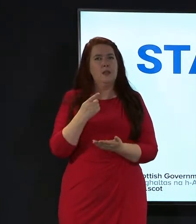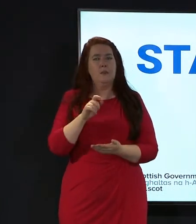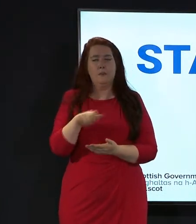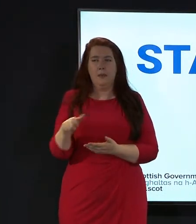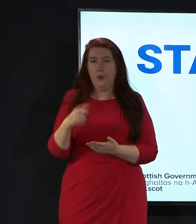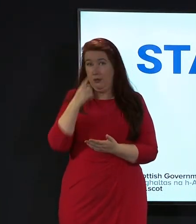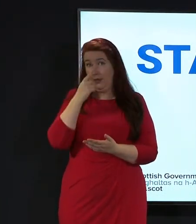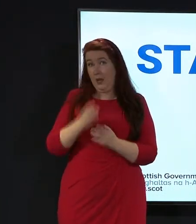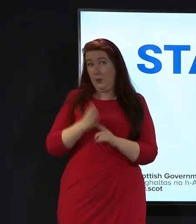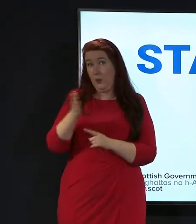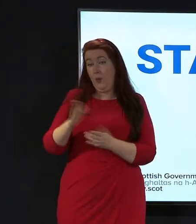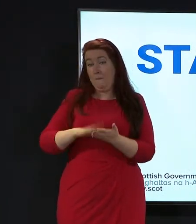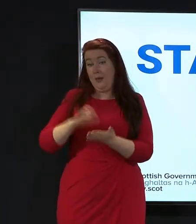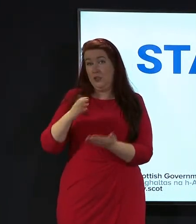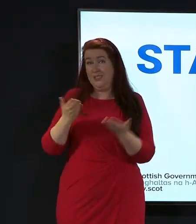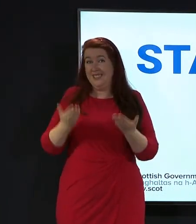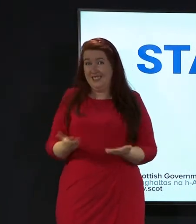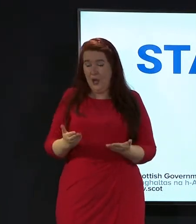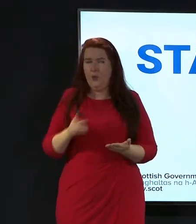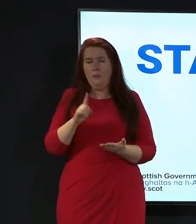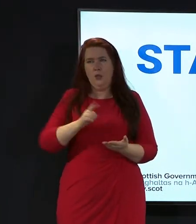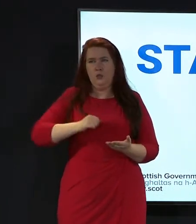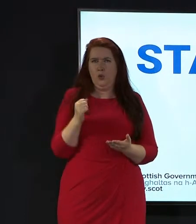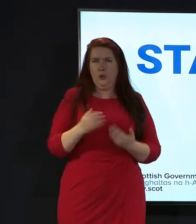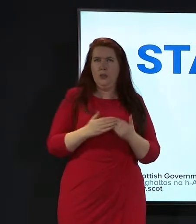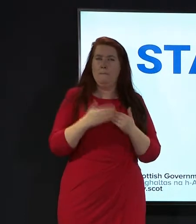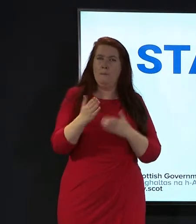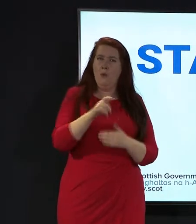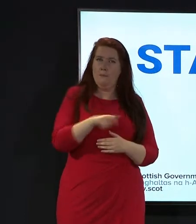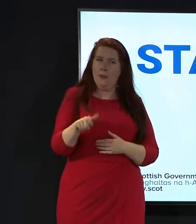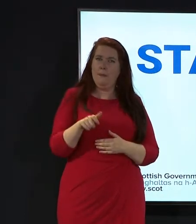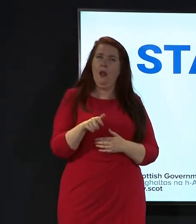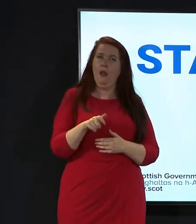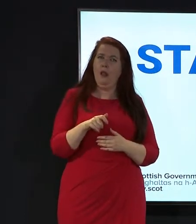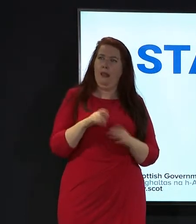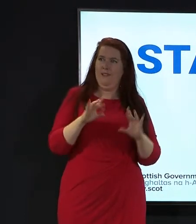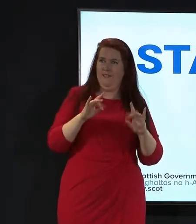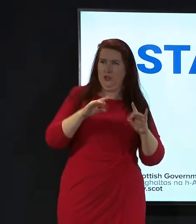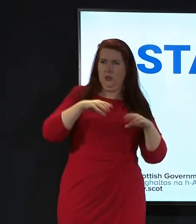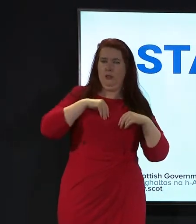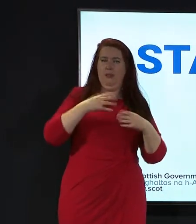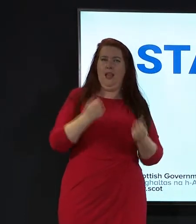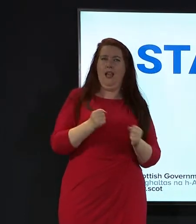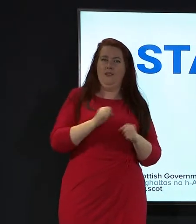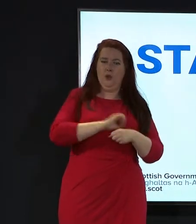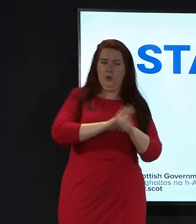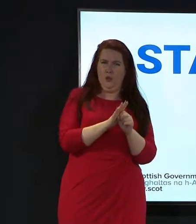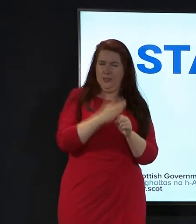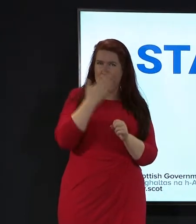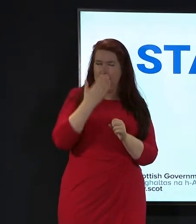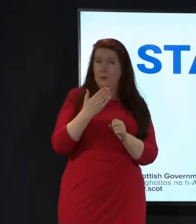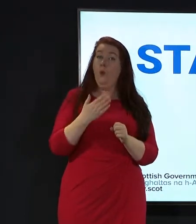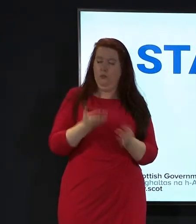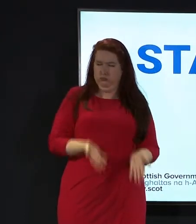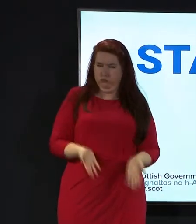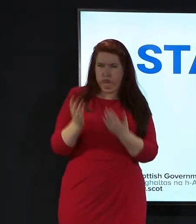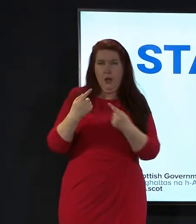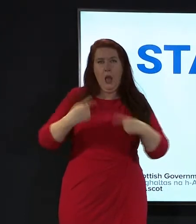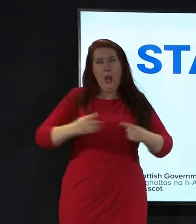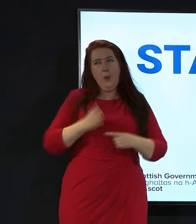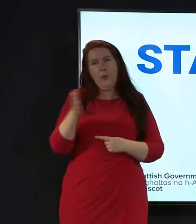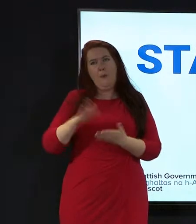Manchester now we have more people in Scotland infected with COVID? It just seems a bit against the